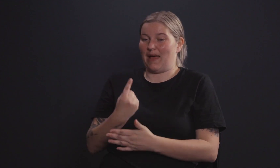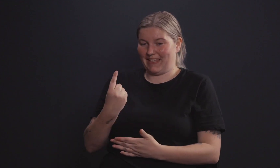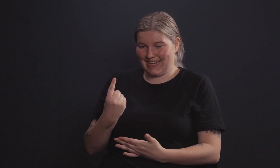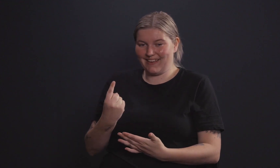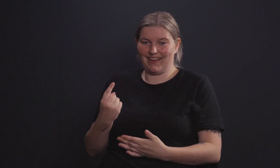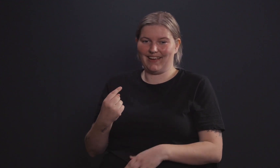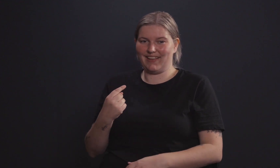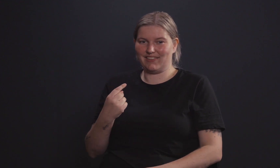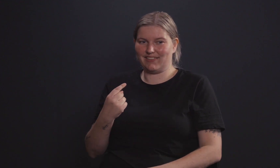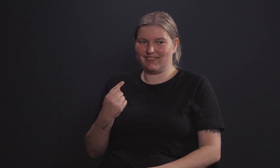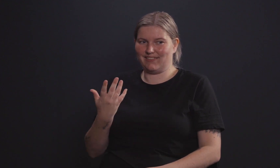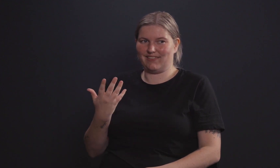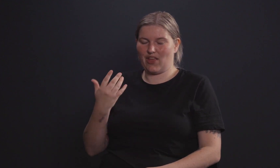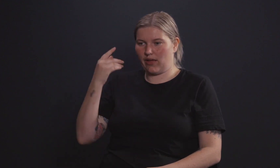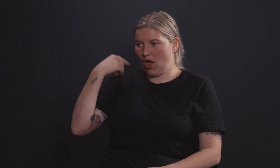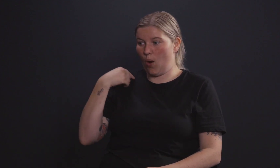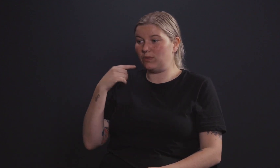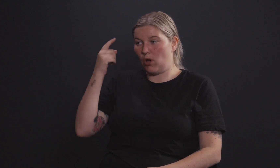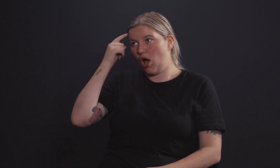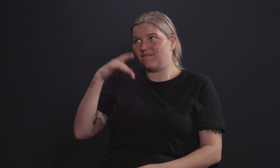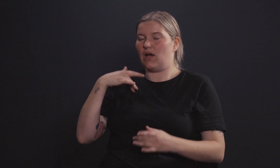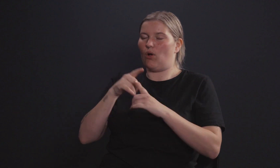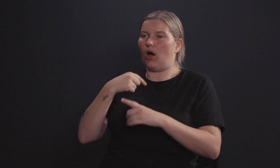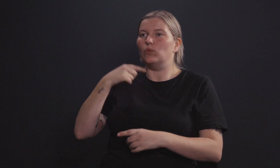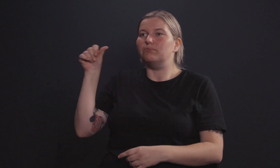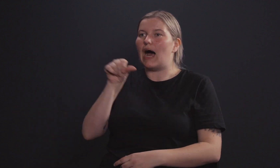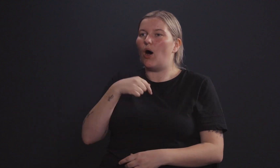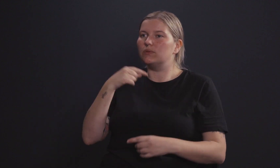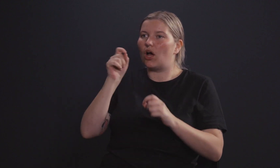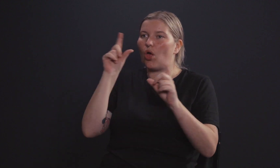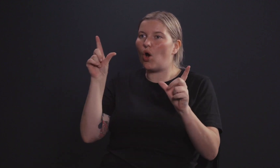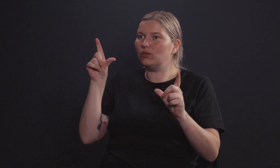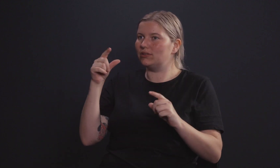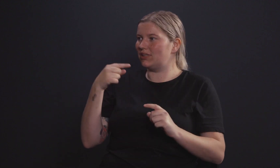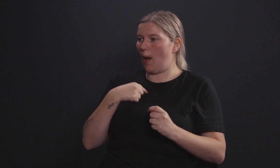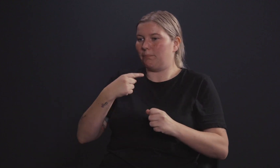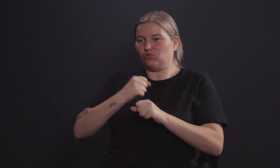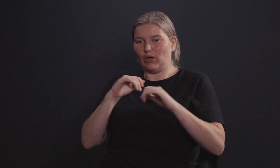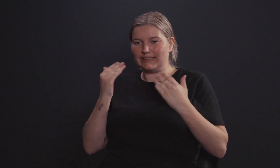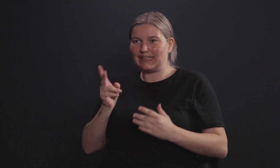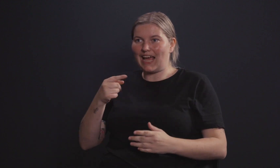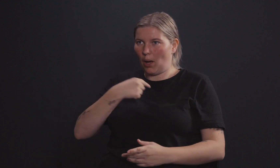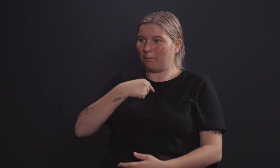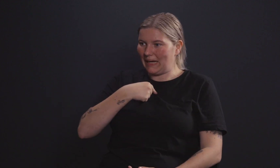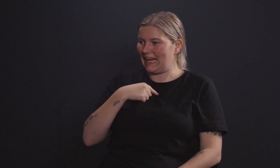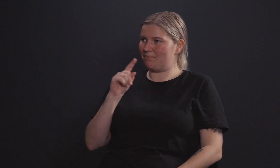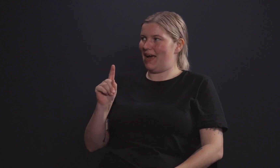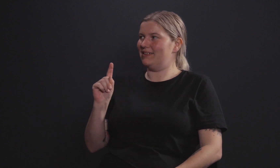I had no idea what was happening. I felt like I was back to the old Grace. I was alert and I felt like myself again,